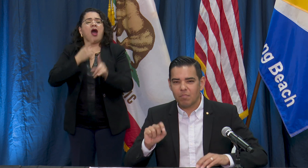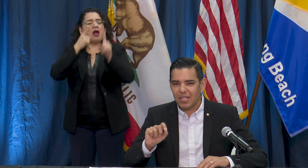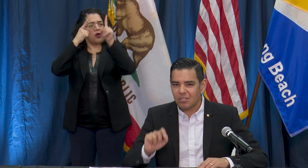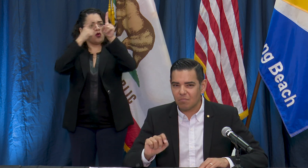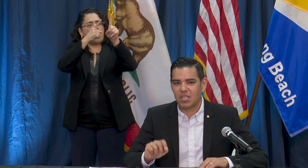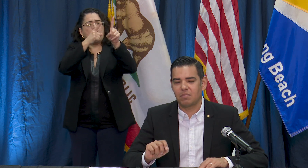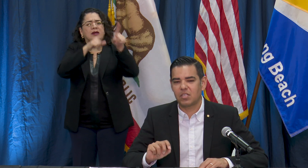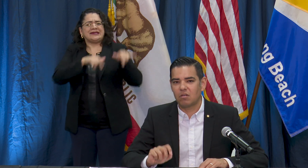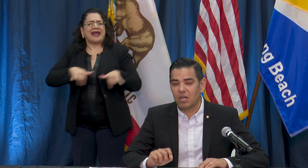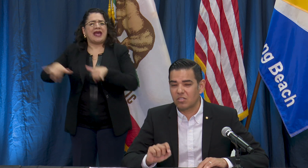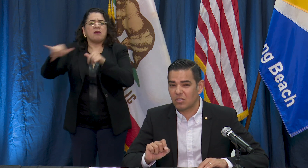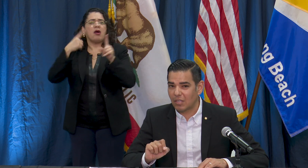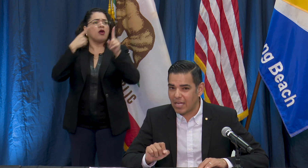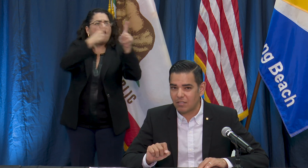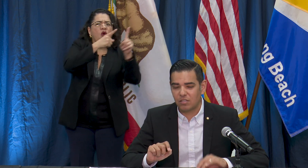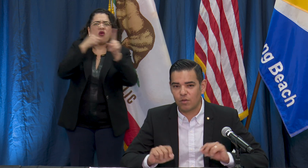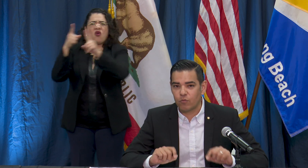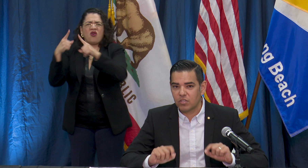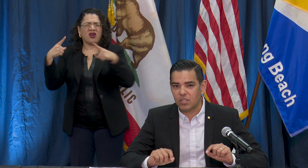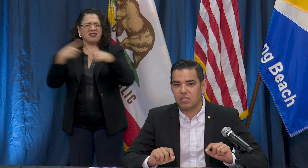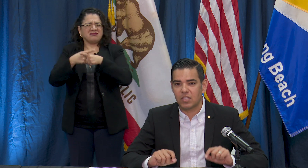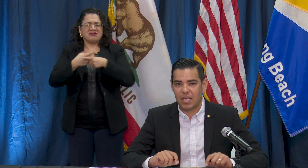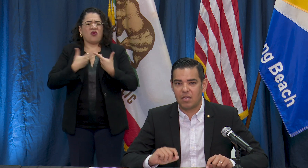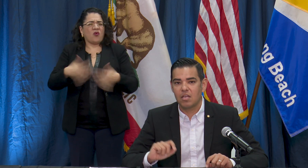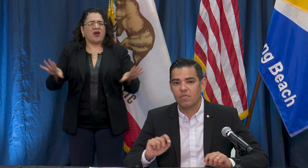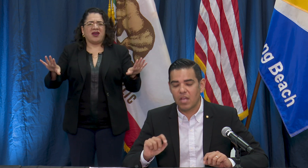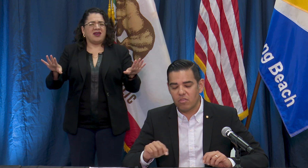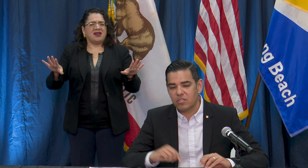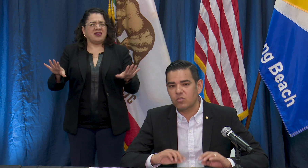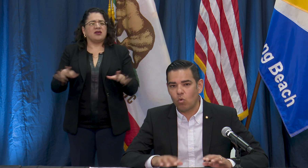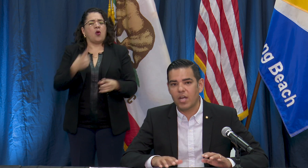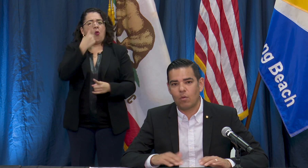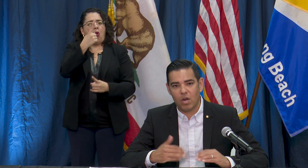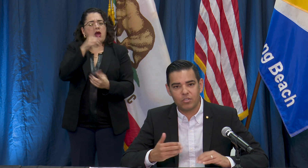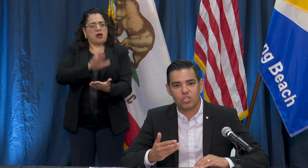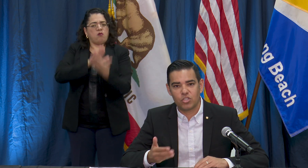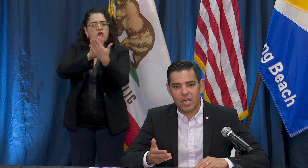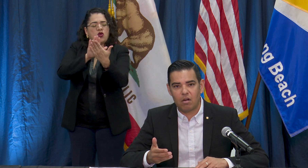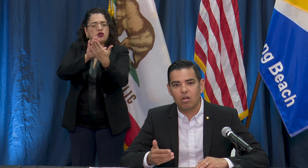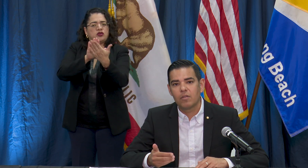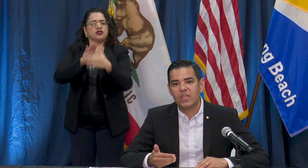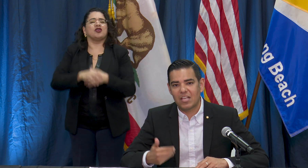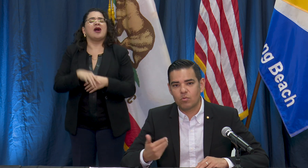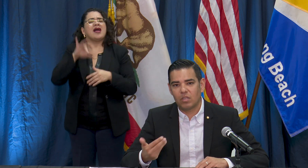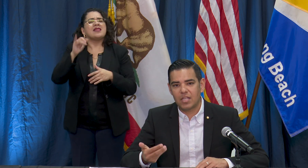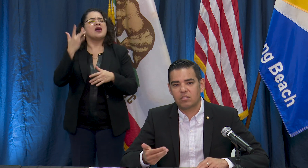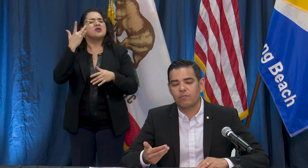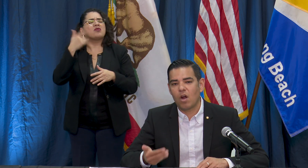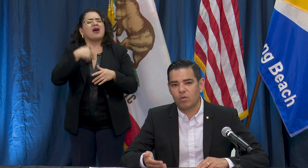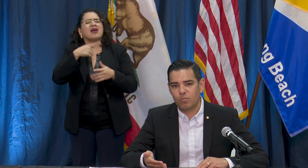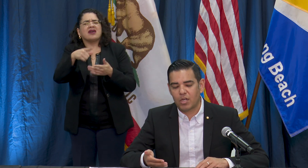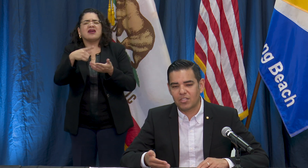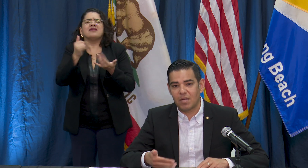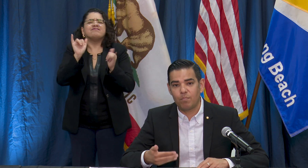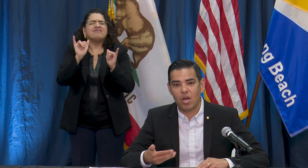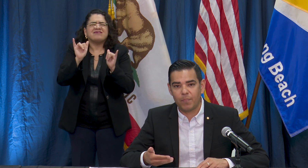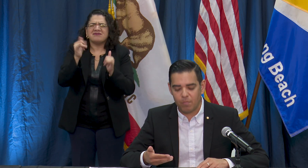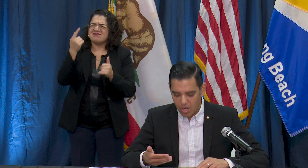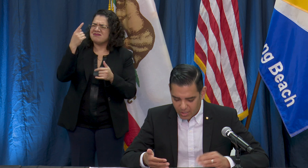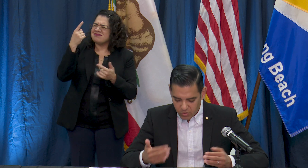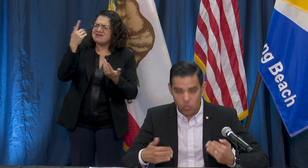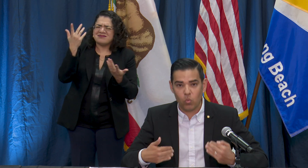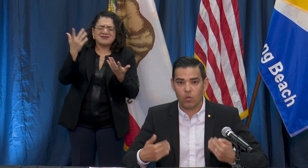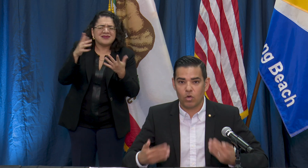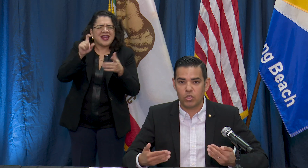But you might sometimes hear slight differences, and this is one I want to just share as it relates to farmers markets and